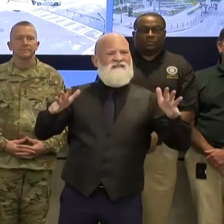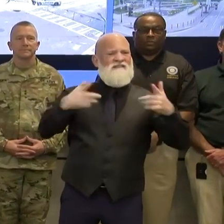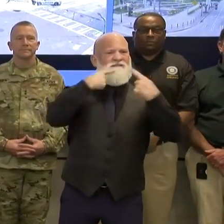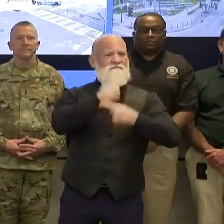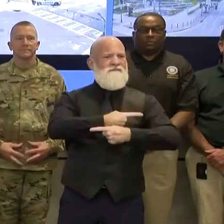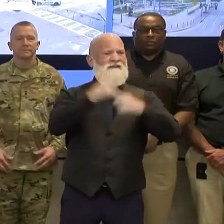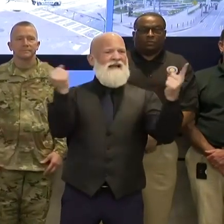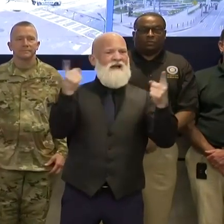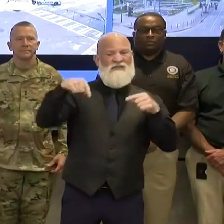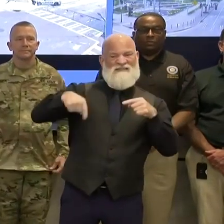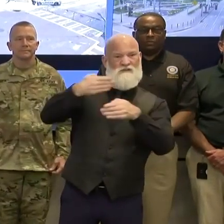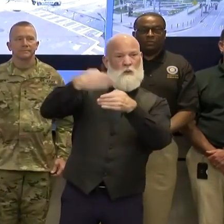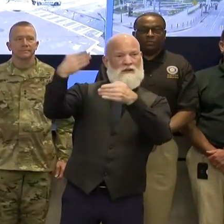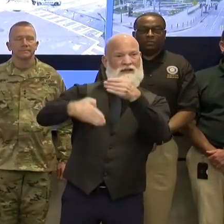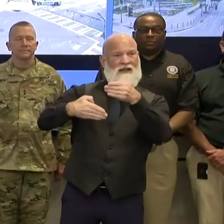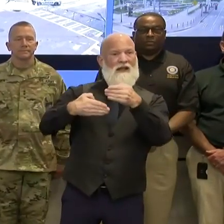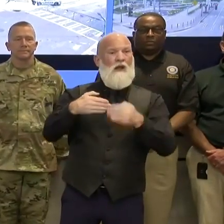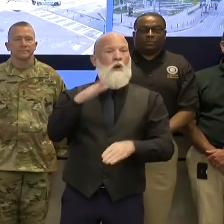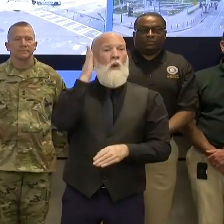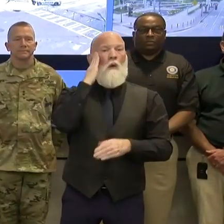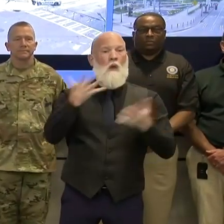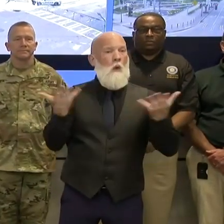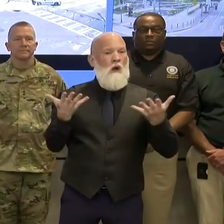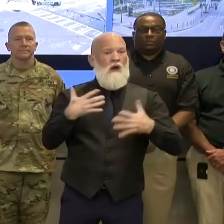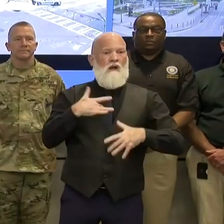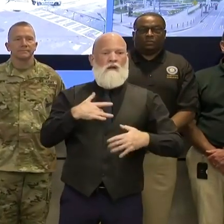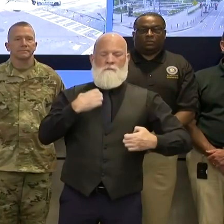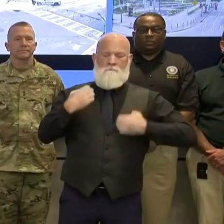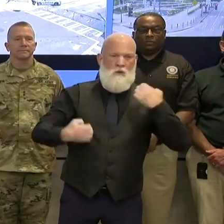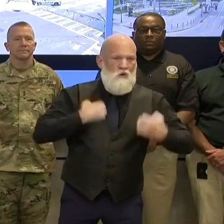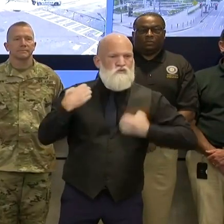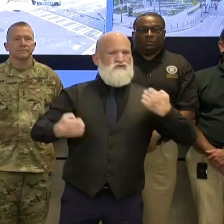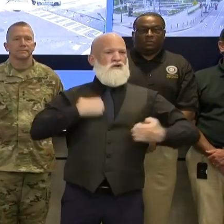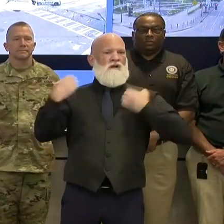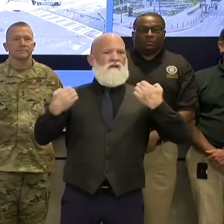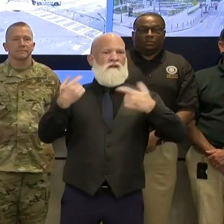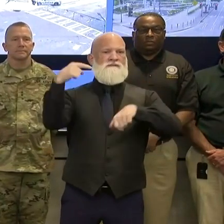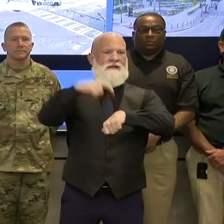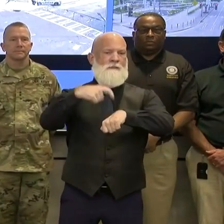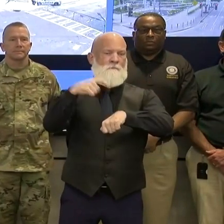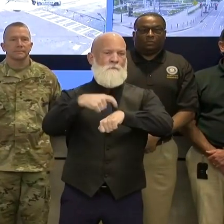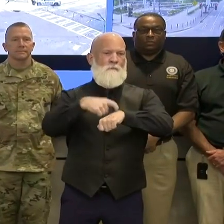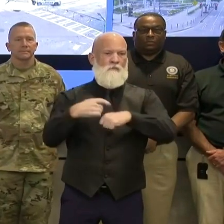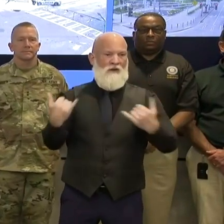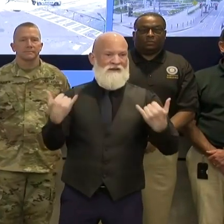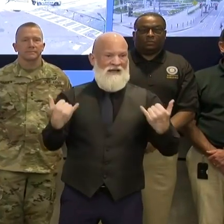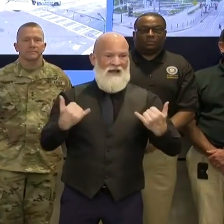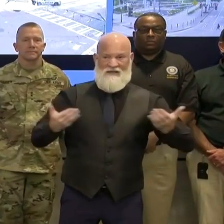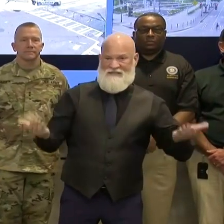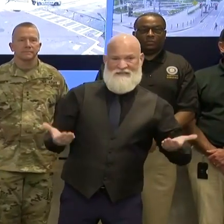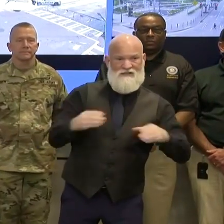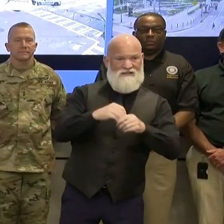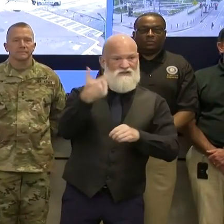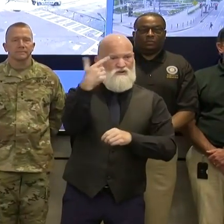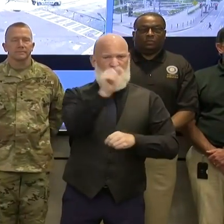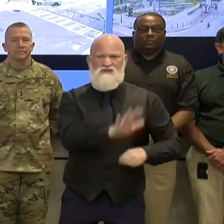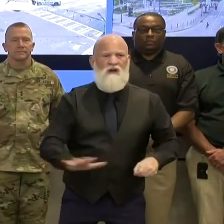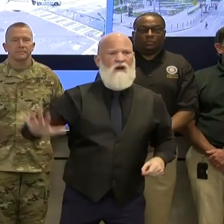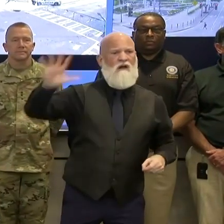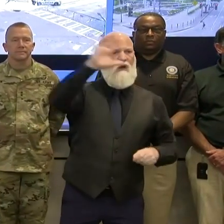deeply emotional time, not only in Georgia, but across America. We are gripped by a global